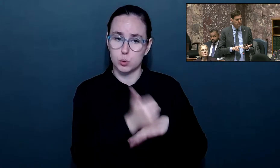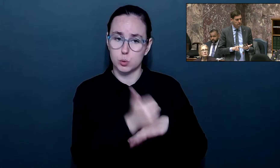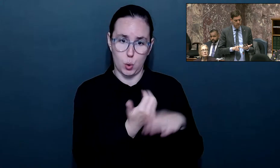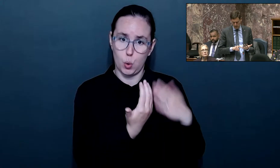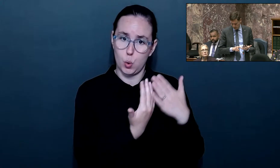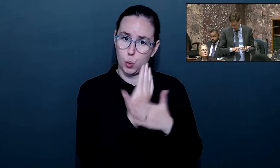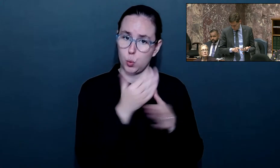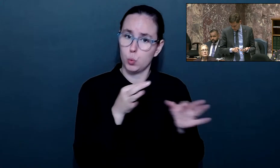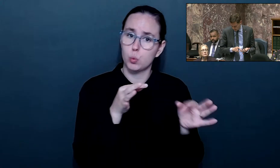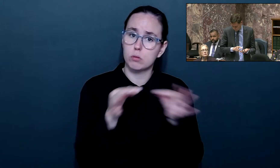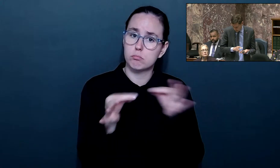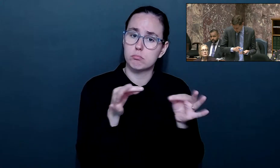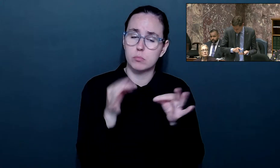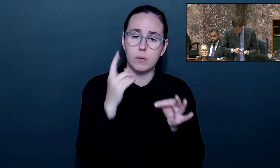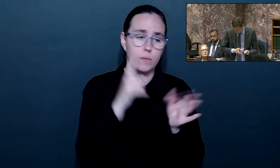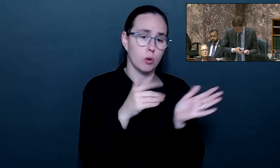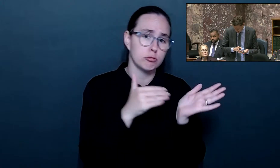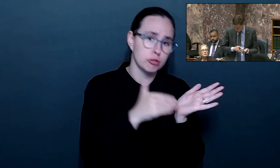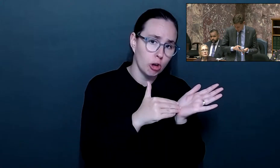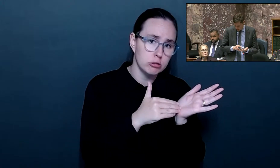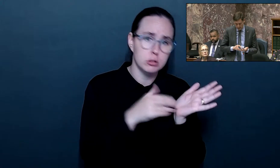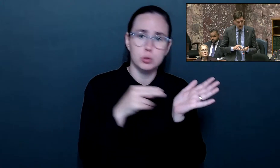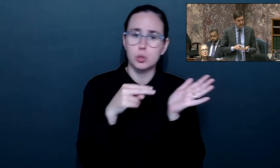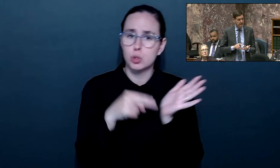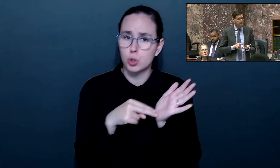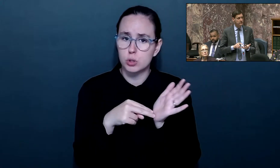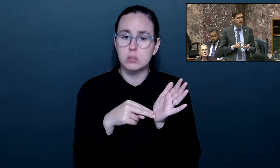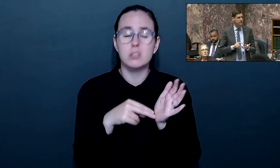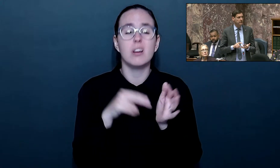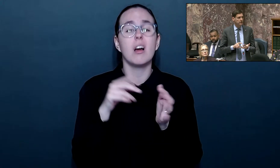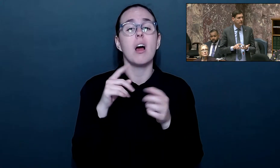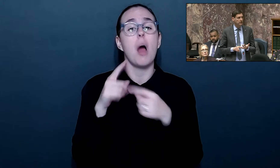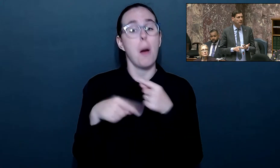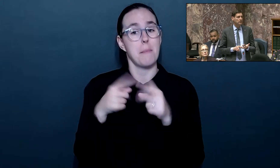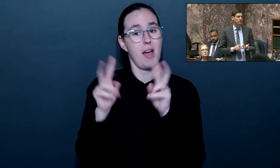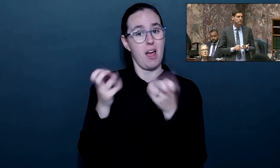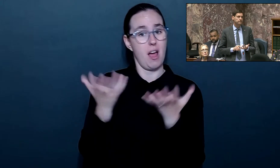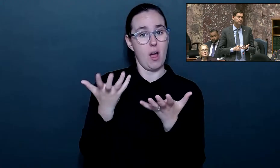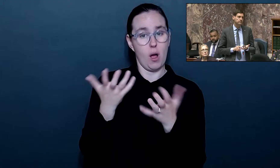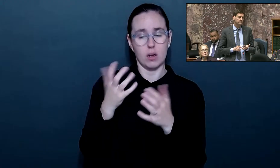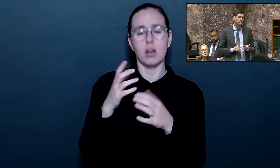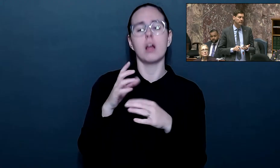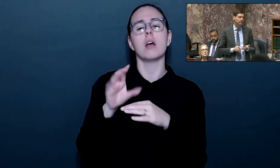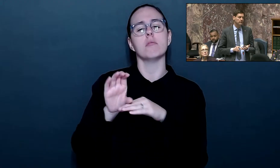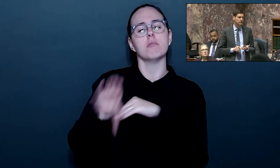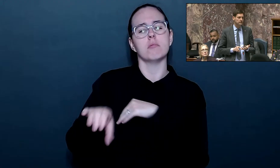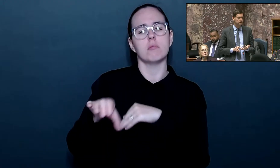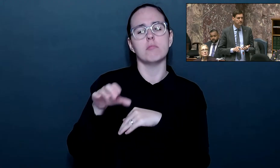addiction. We have now expanded ACT teams.